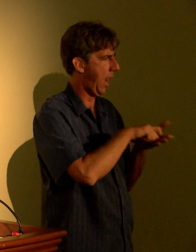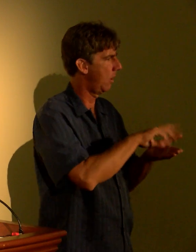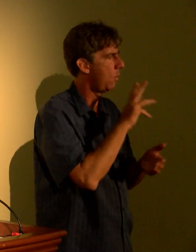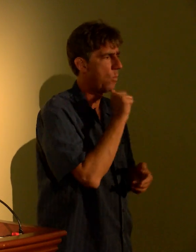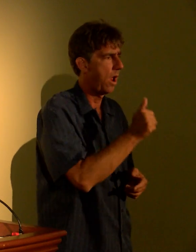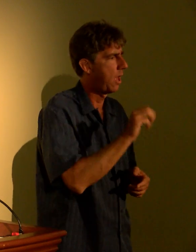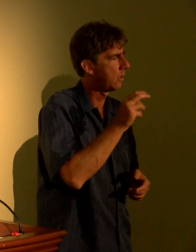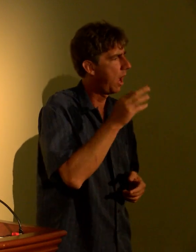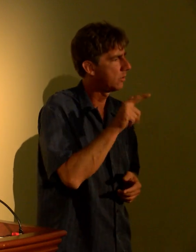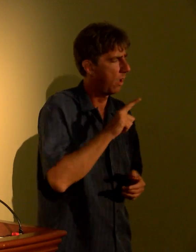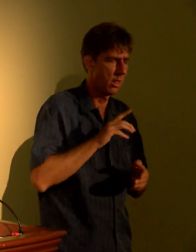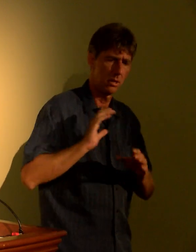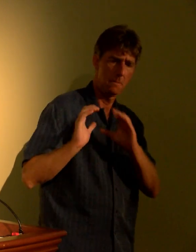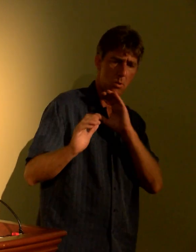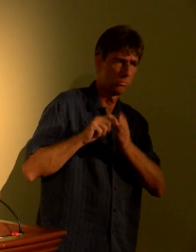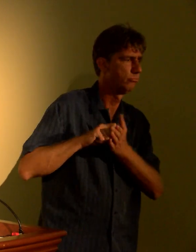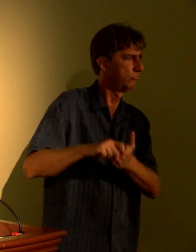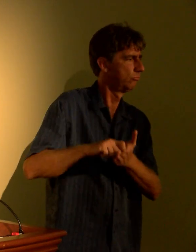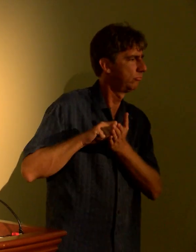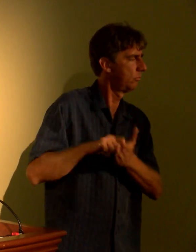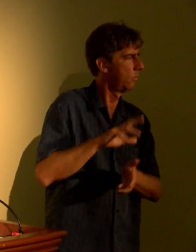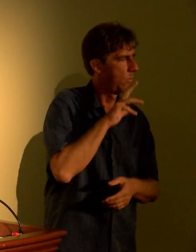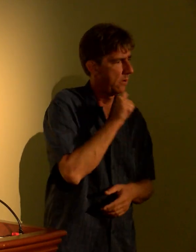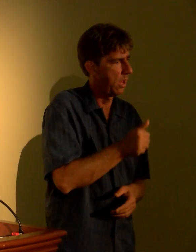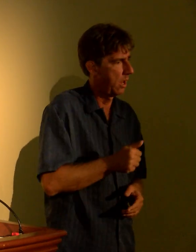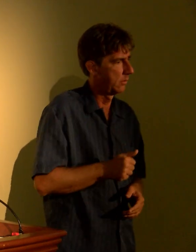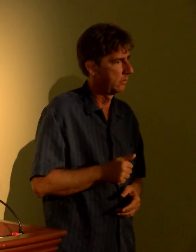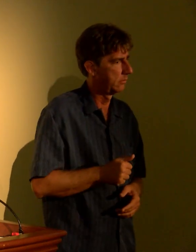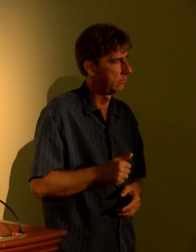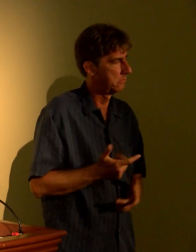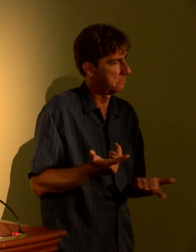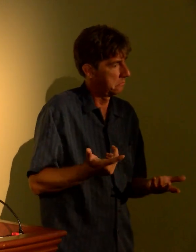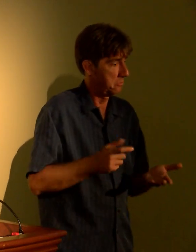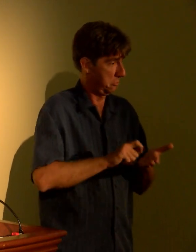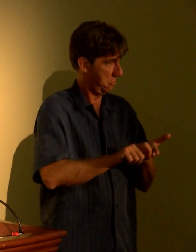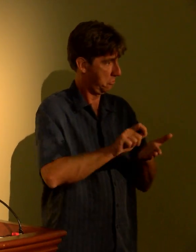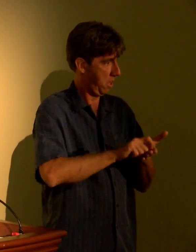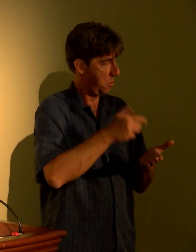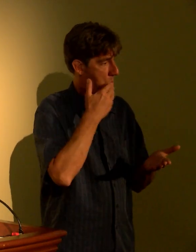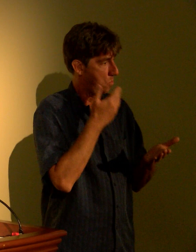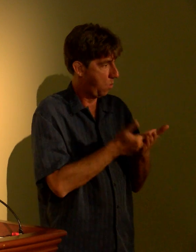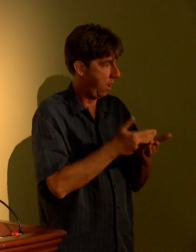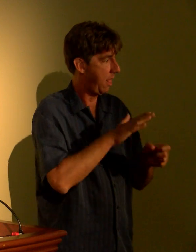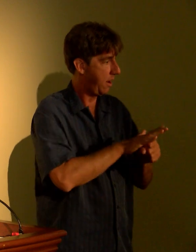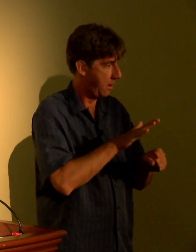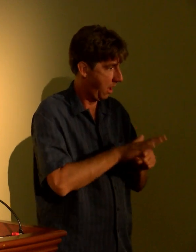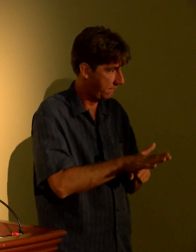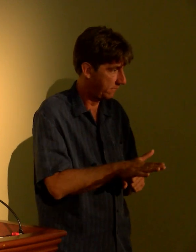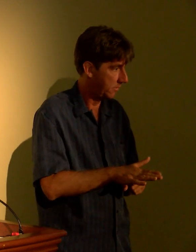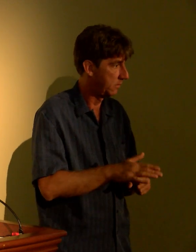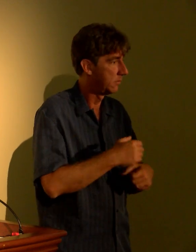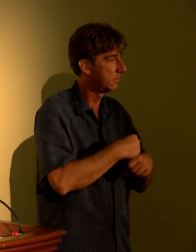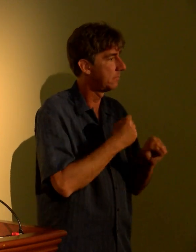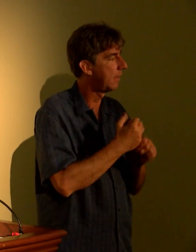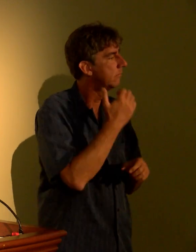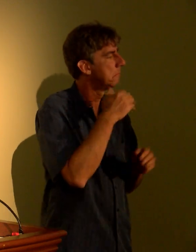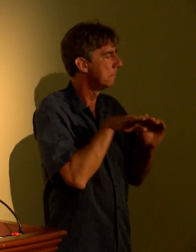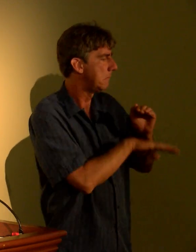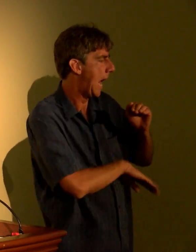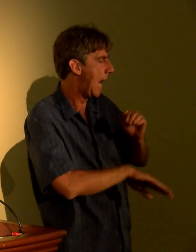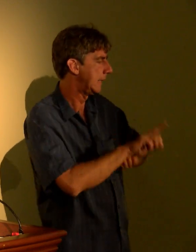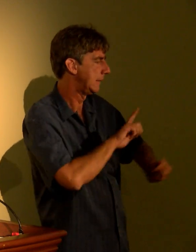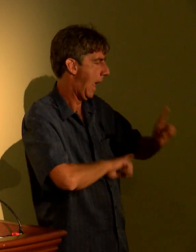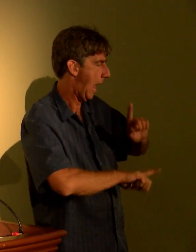him that way? He must have been able to write well enough, perhaps, to make some of his rudimentary signs